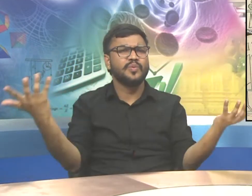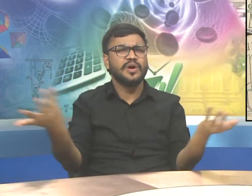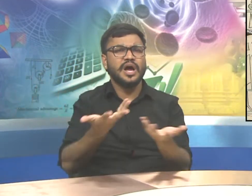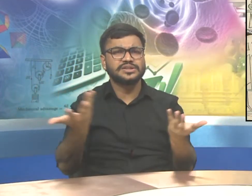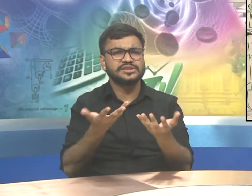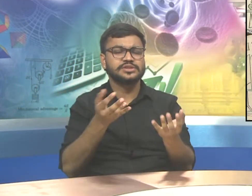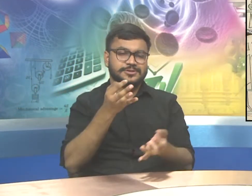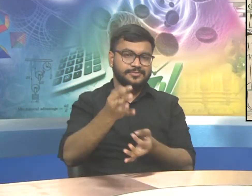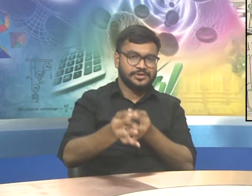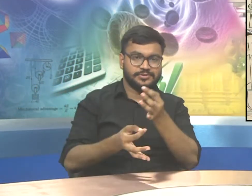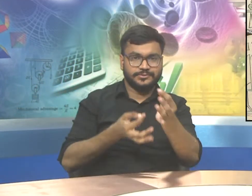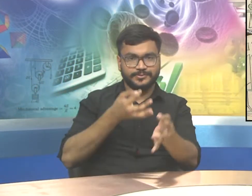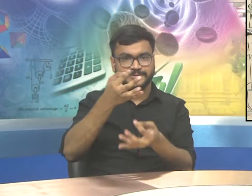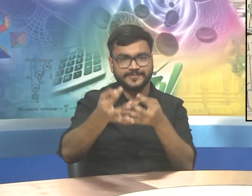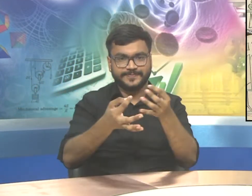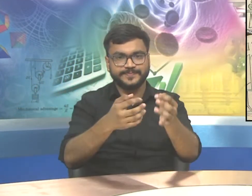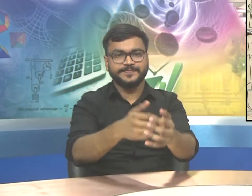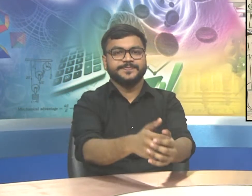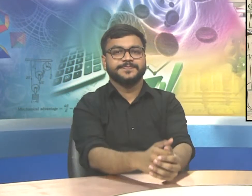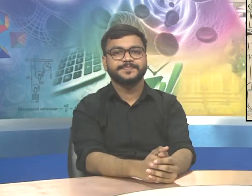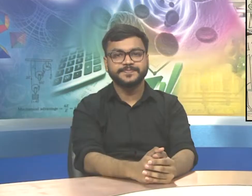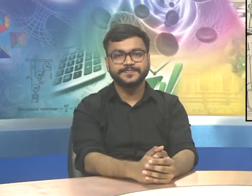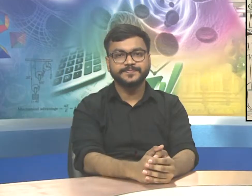domestication of animals.